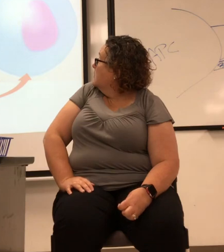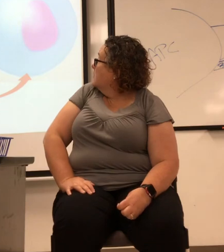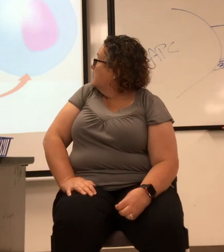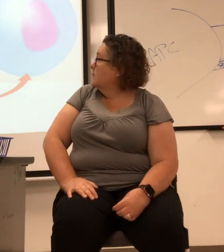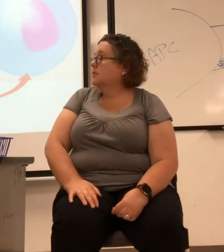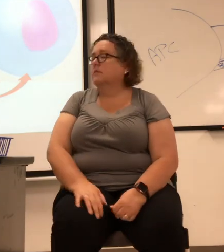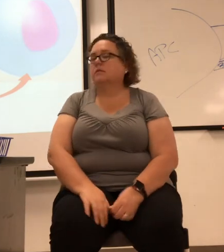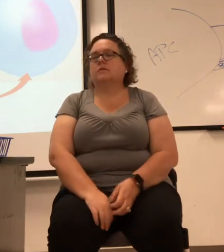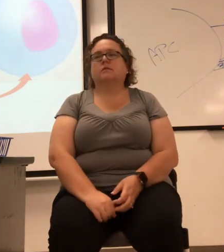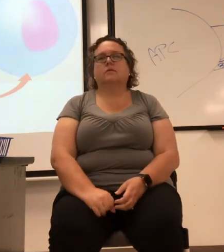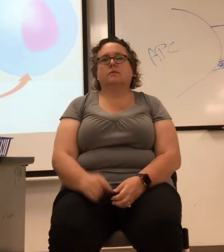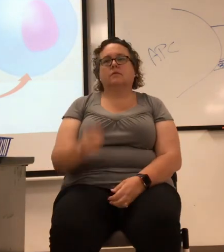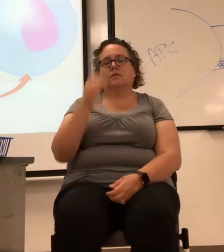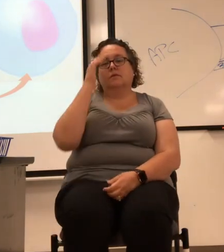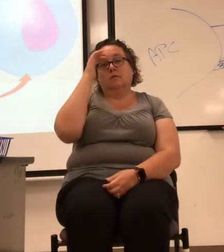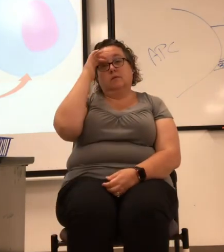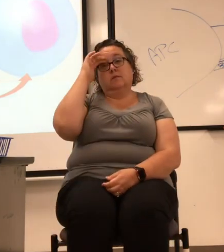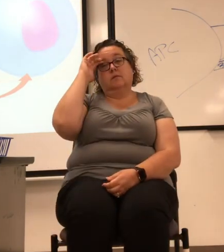Another one here.